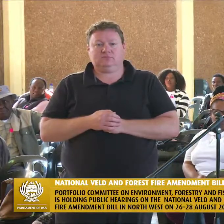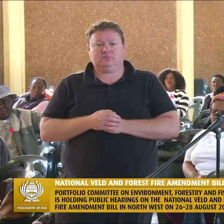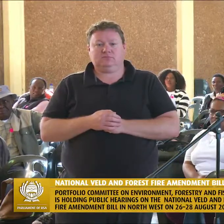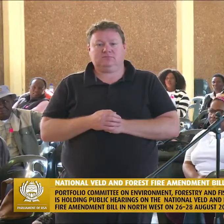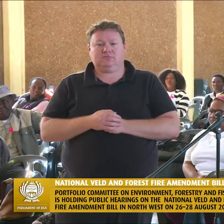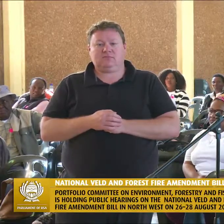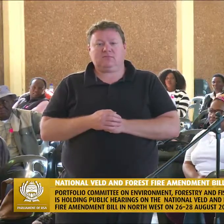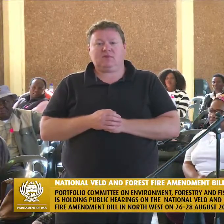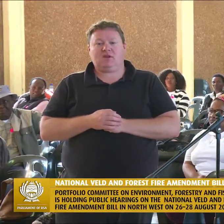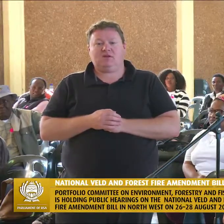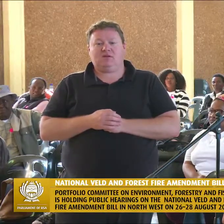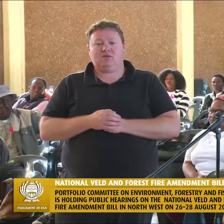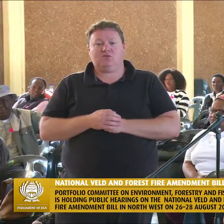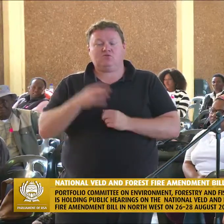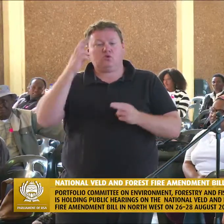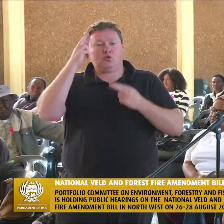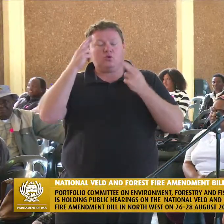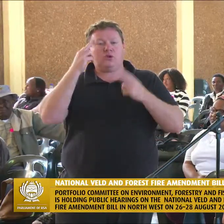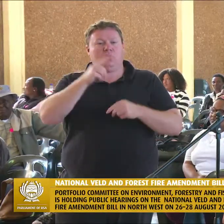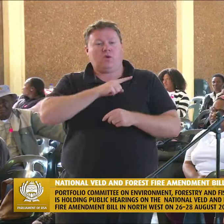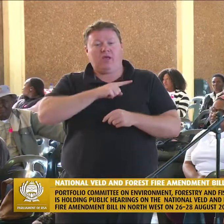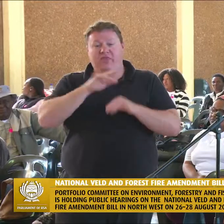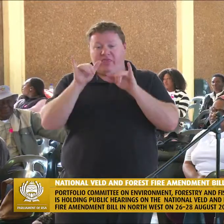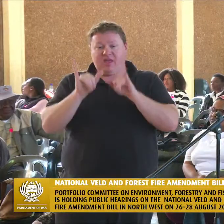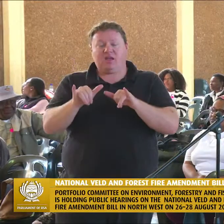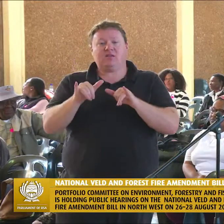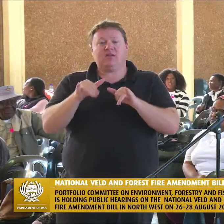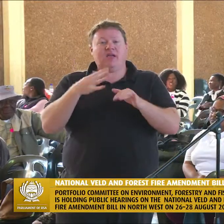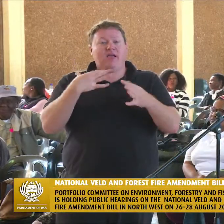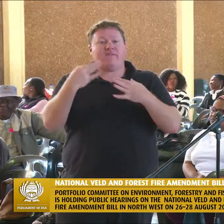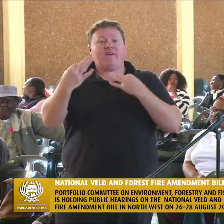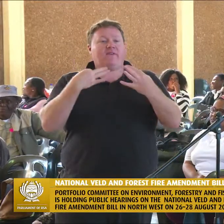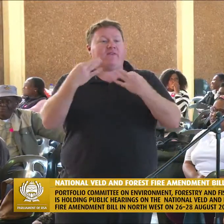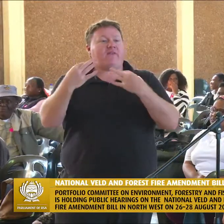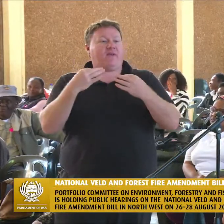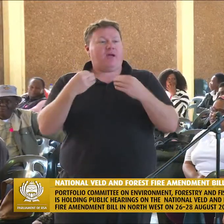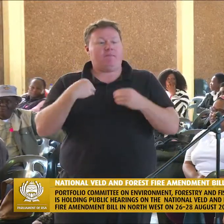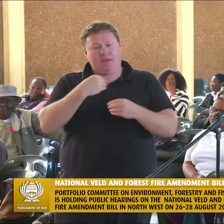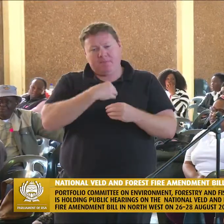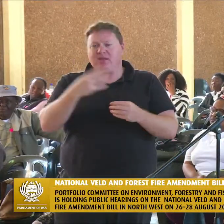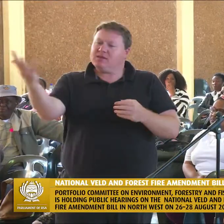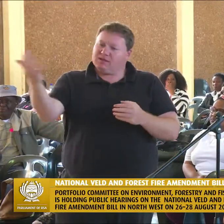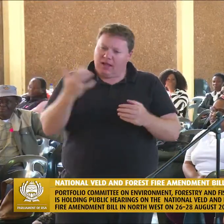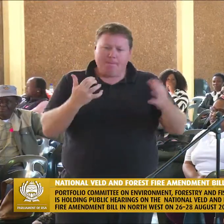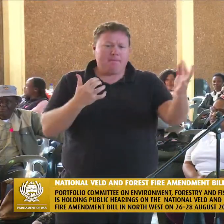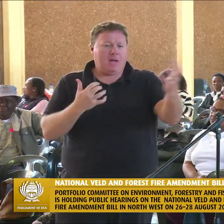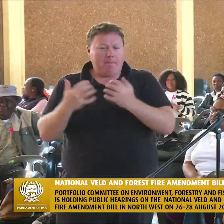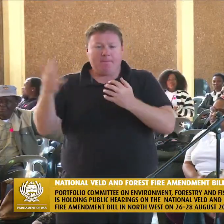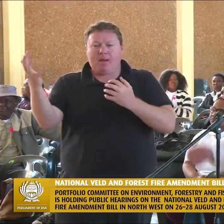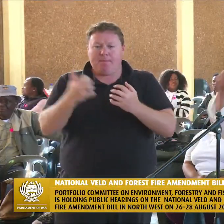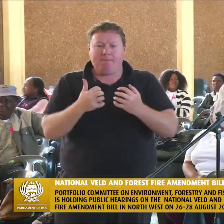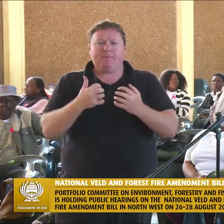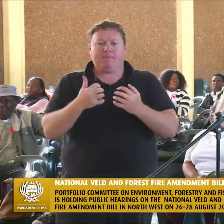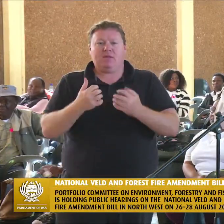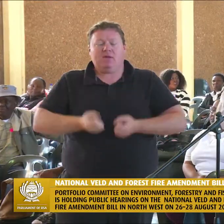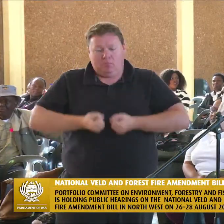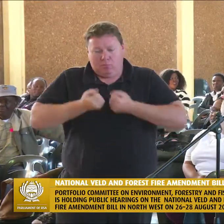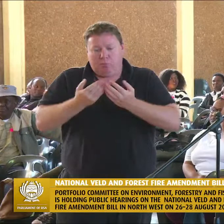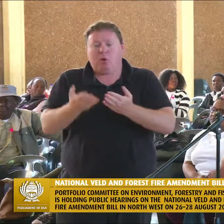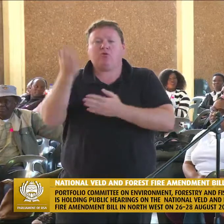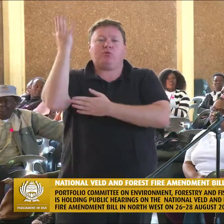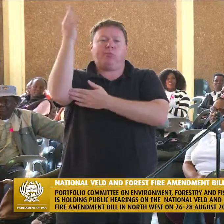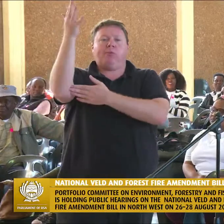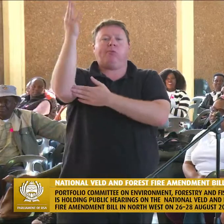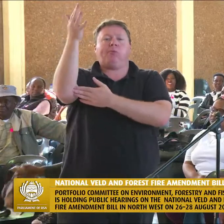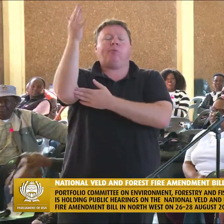that is the reason why we invited our members so that they must come and make some proposal